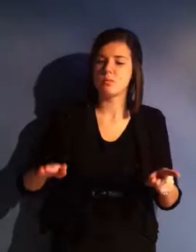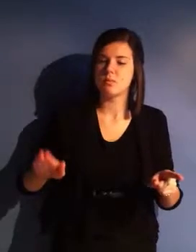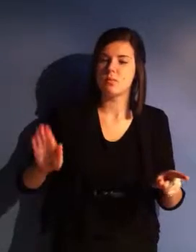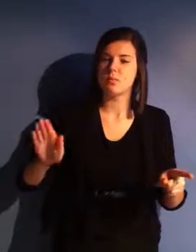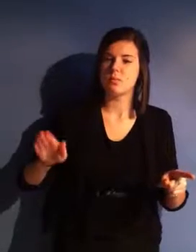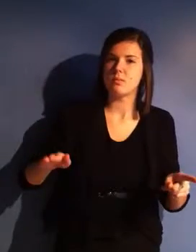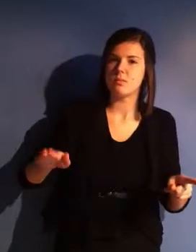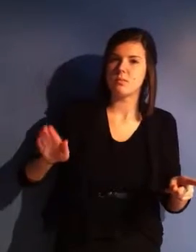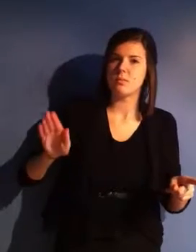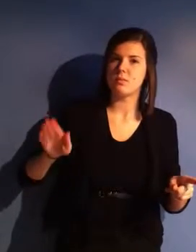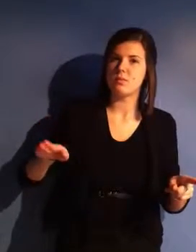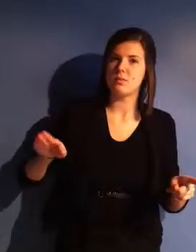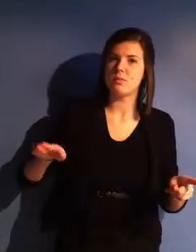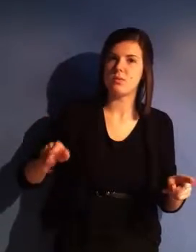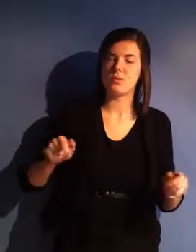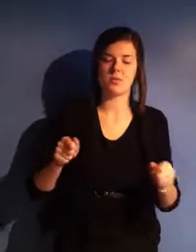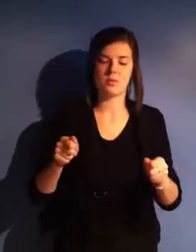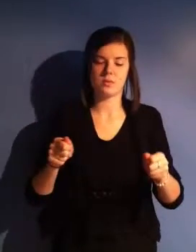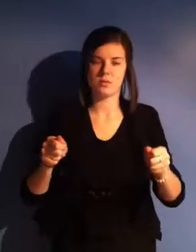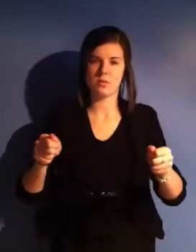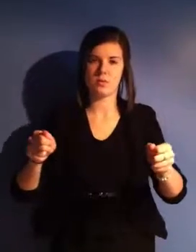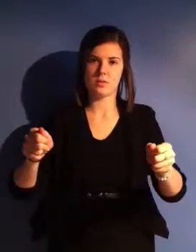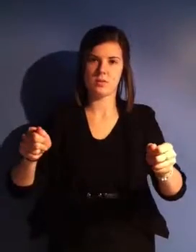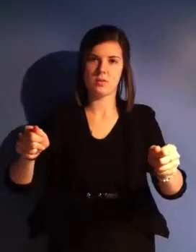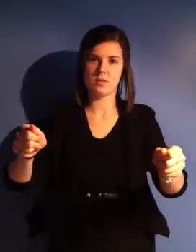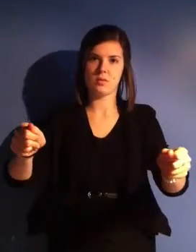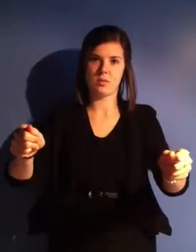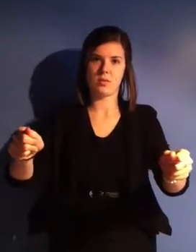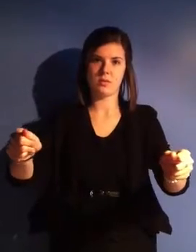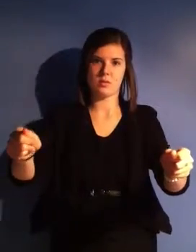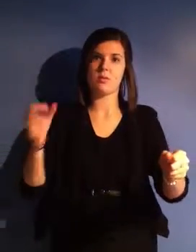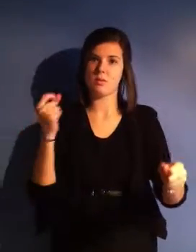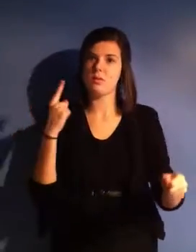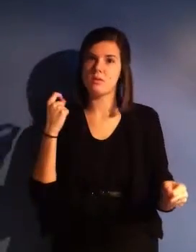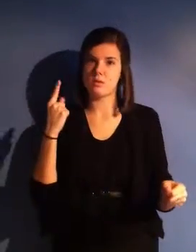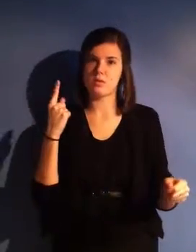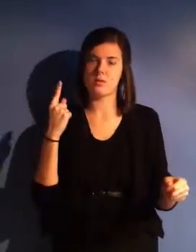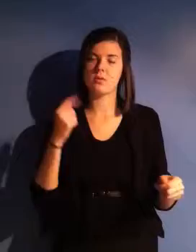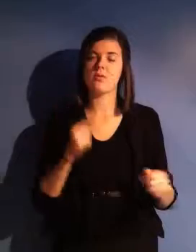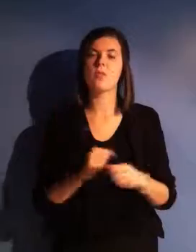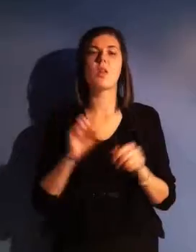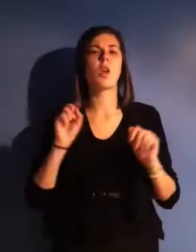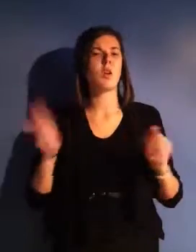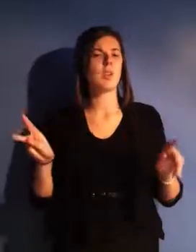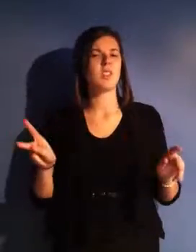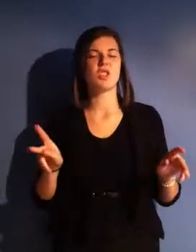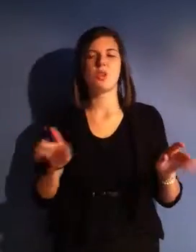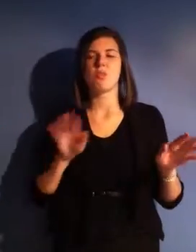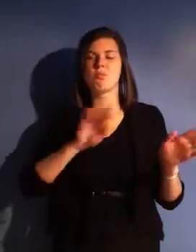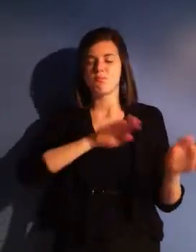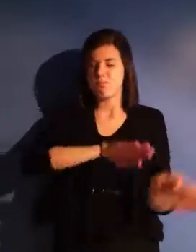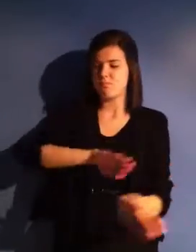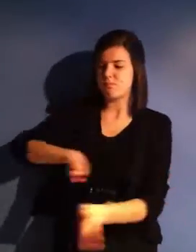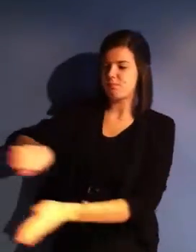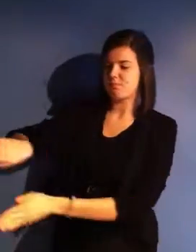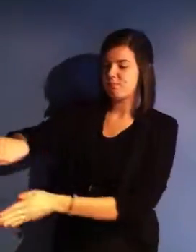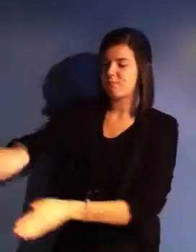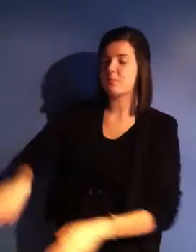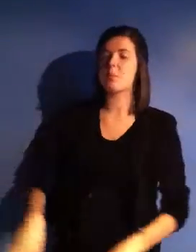foot as you're guiding the fabric through. Okay, so that's pretty much how the machine works. Now there are two ways that you can